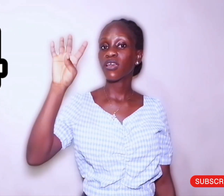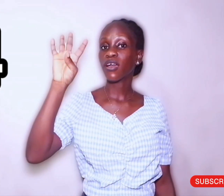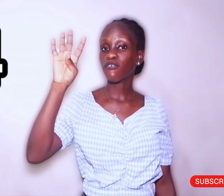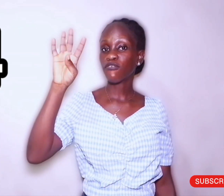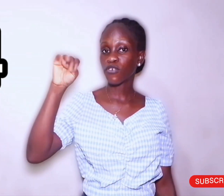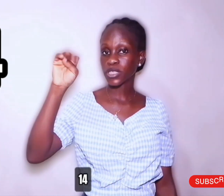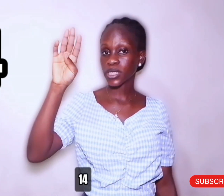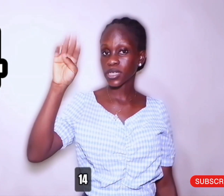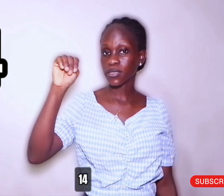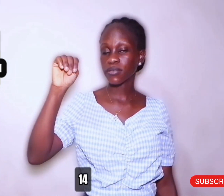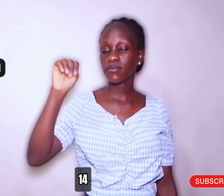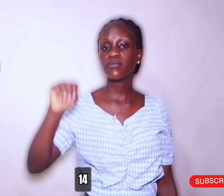14,